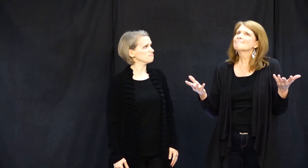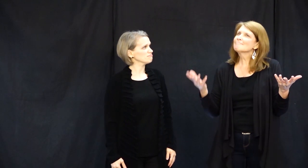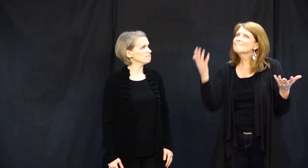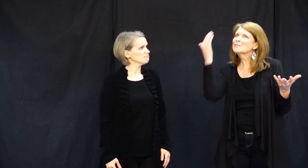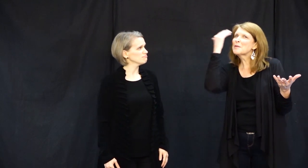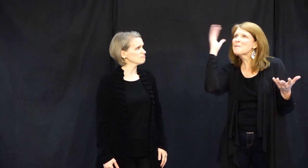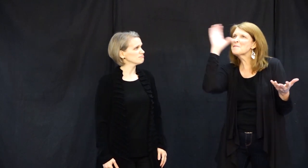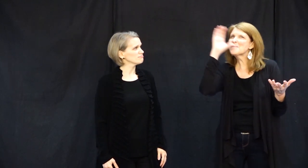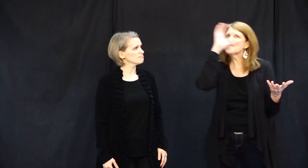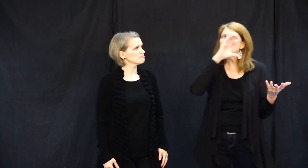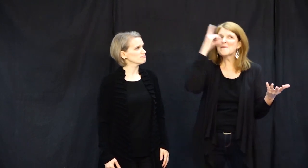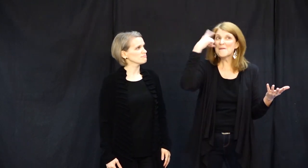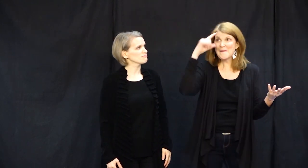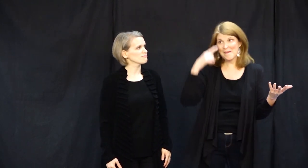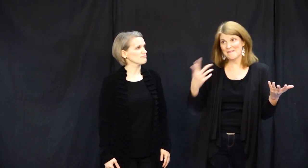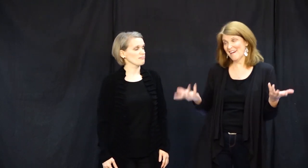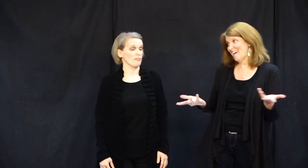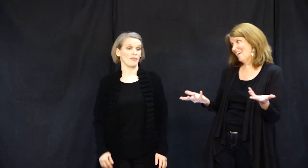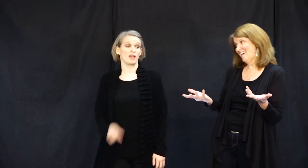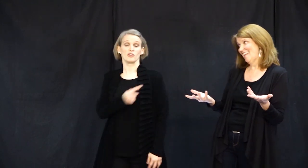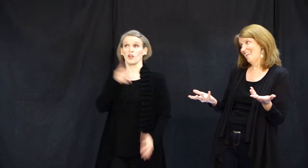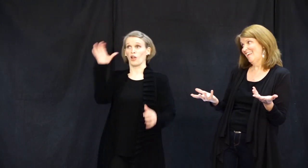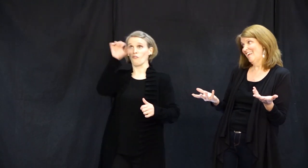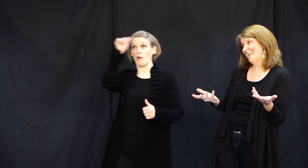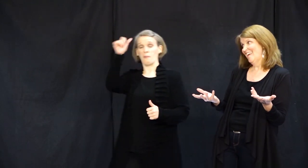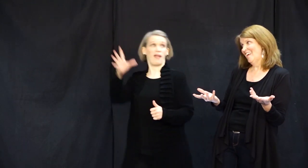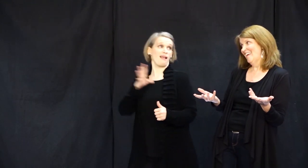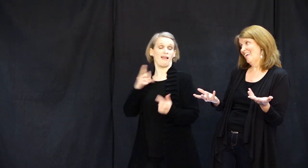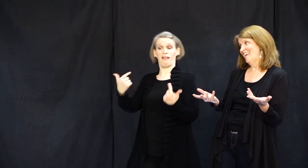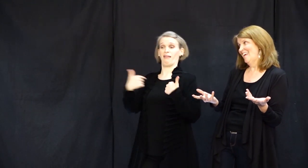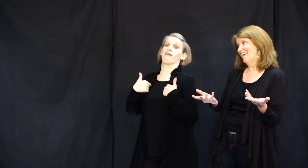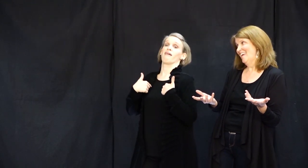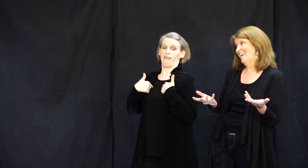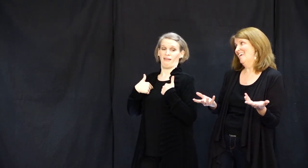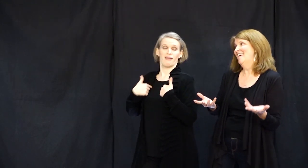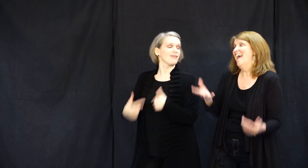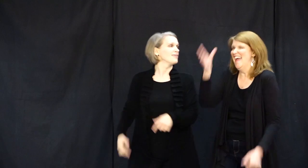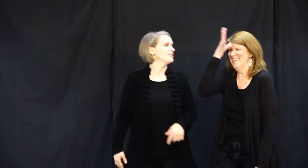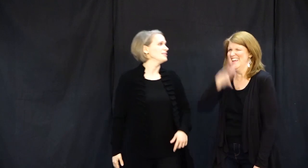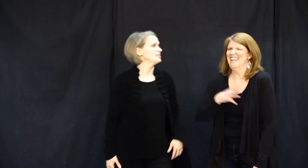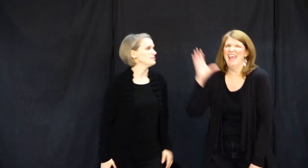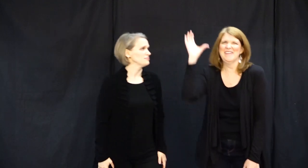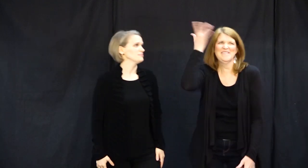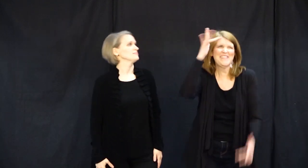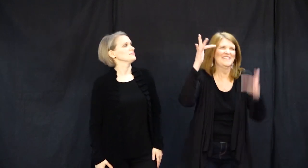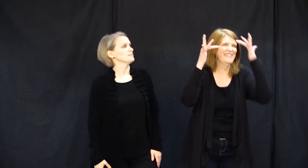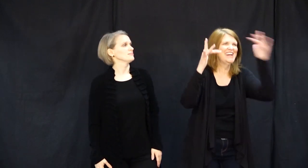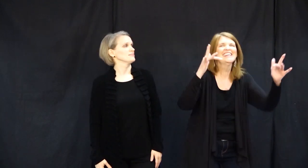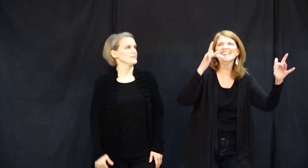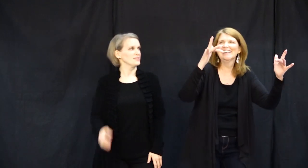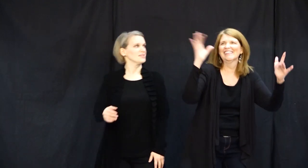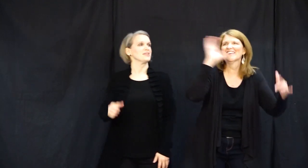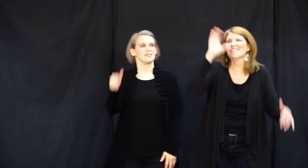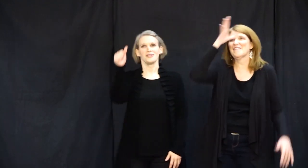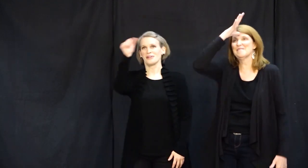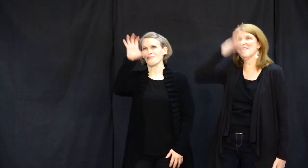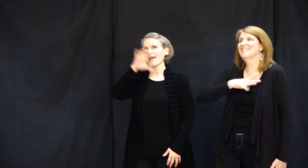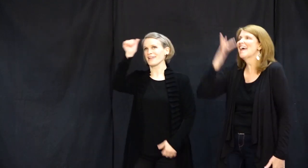what we're looking for. She's looking for me. Eliza, I'm looking for a mind at work. I'm looking for a mind at